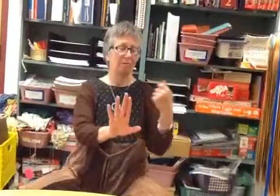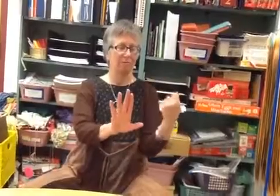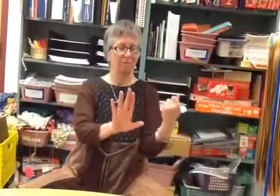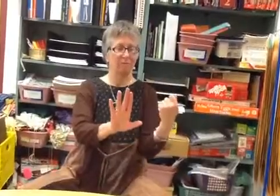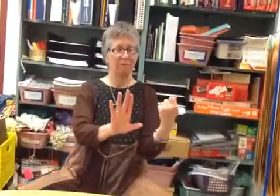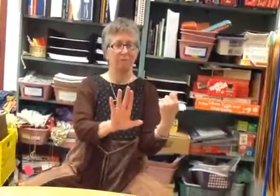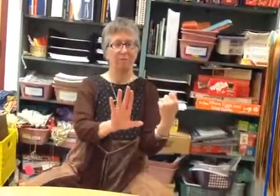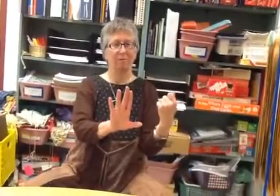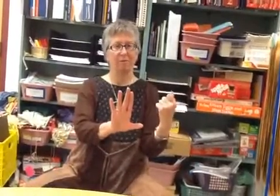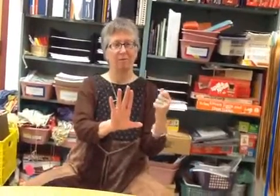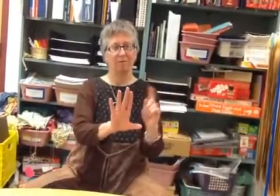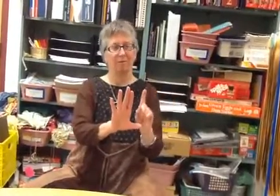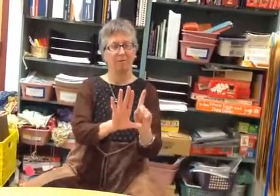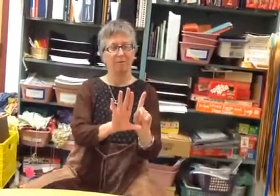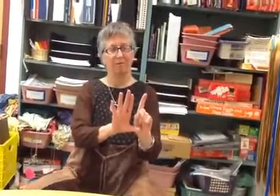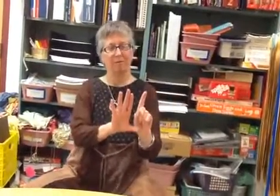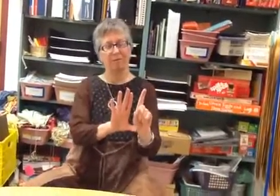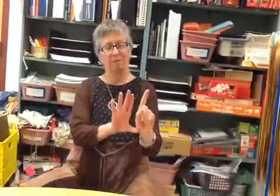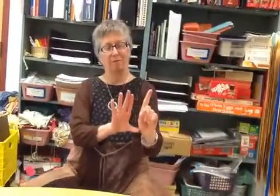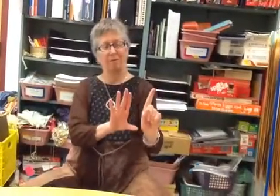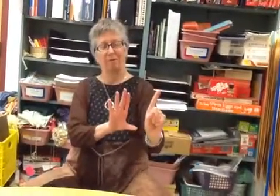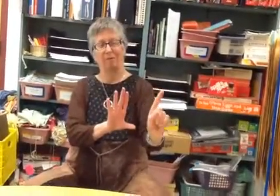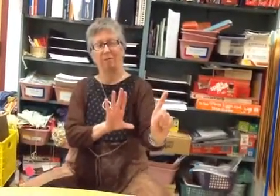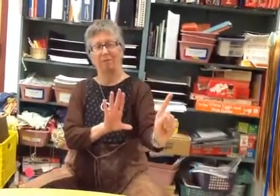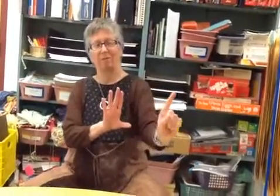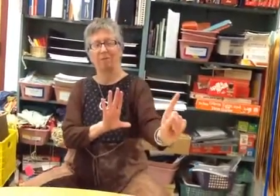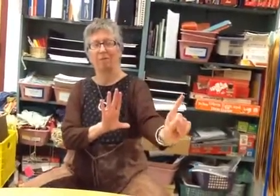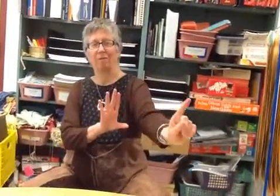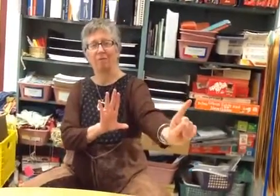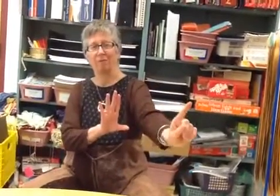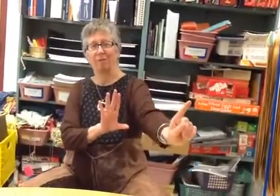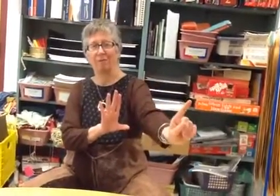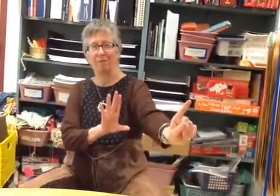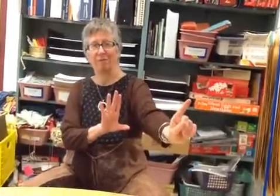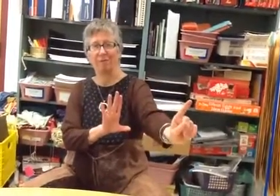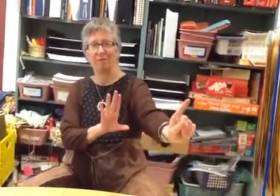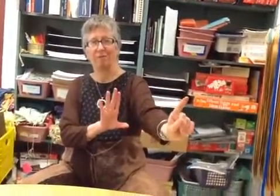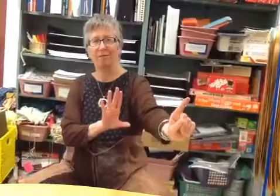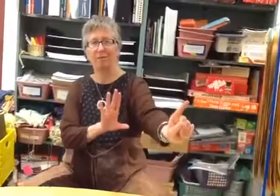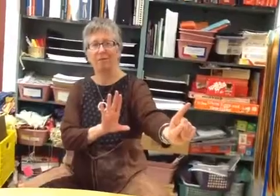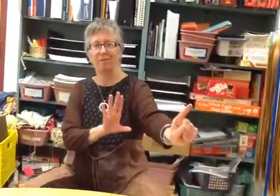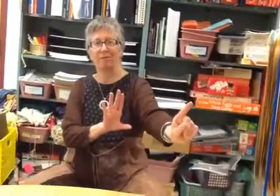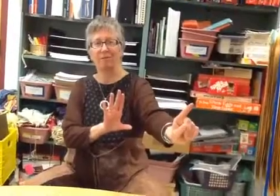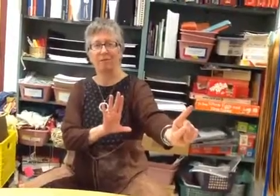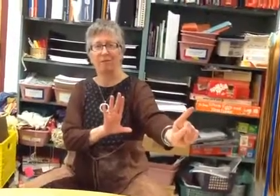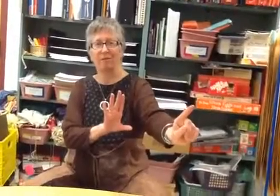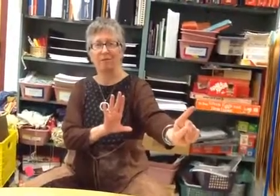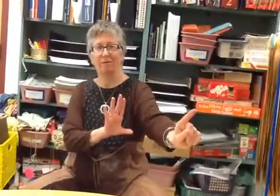one that leads you to the perfect road. Like a lightning